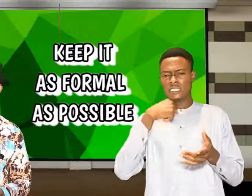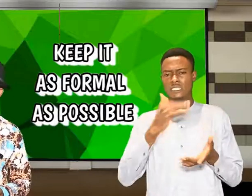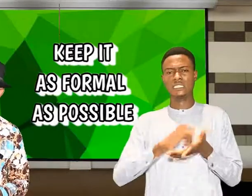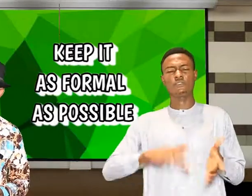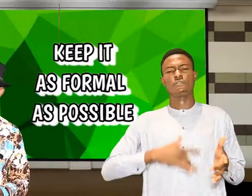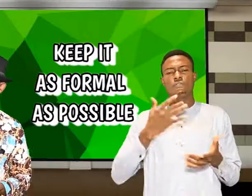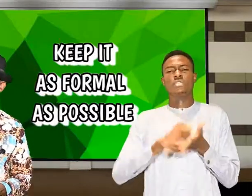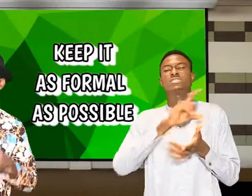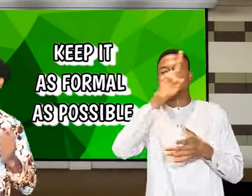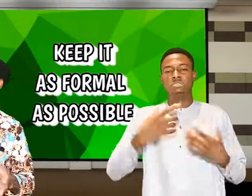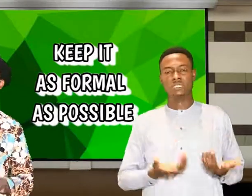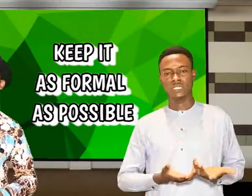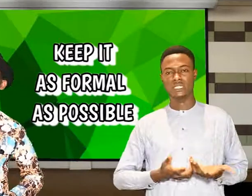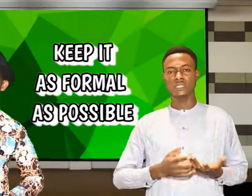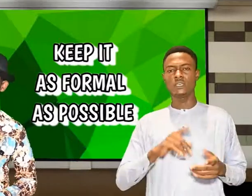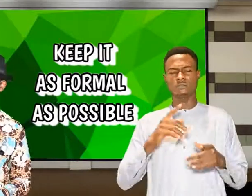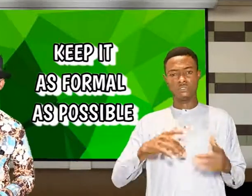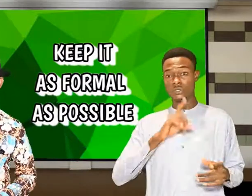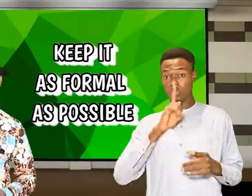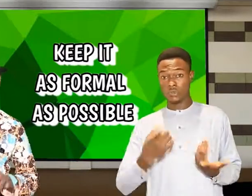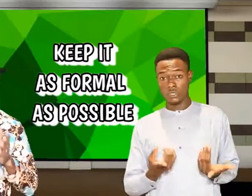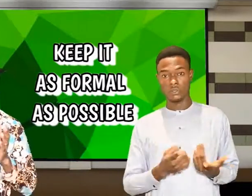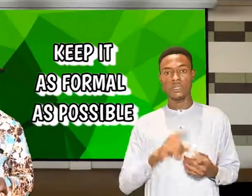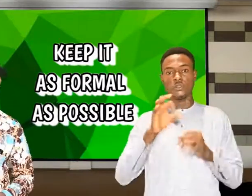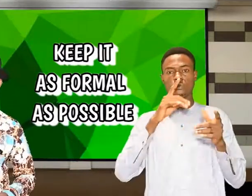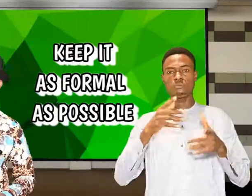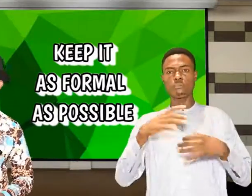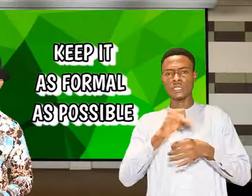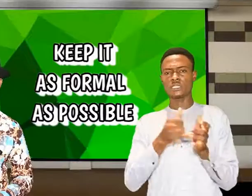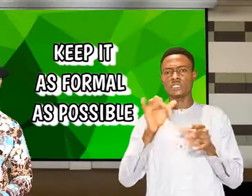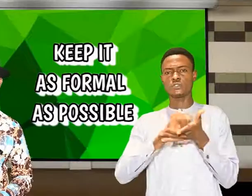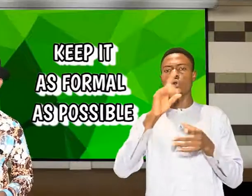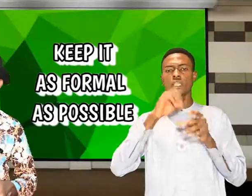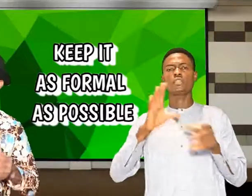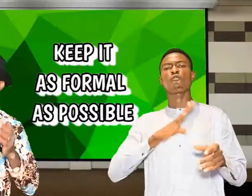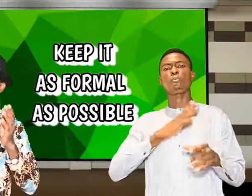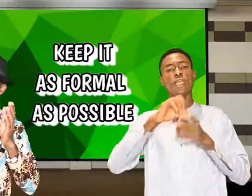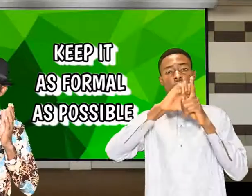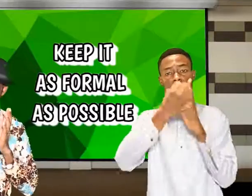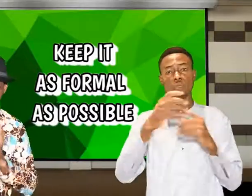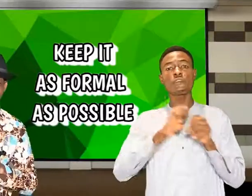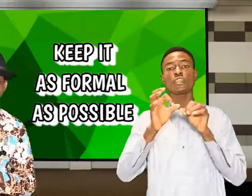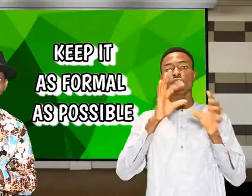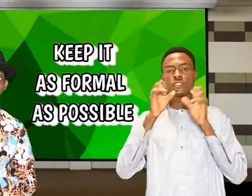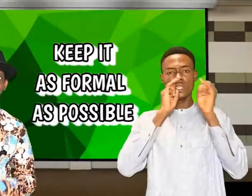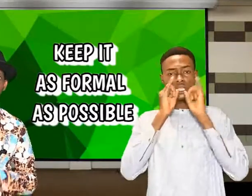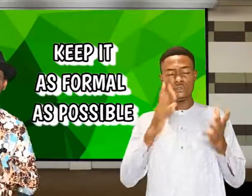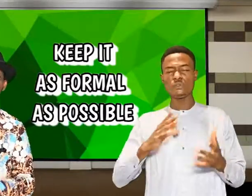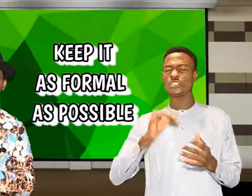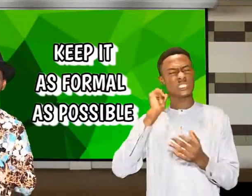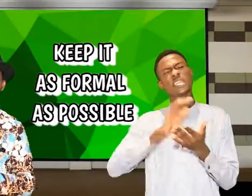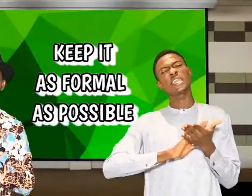question. Really? So keep in mind that you are in a formal environment. Avoid inappropriate abatement, even if the interviewer is